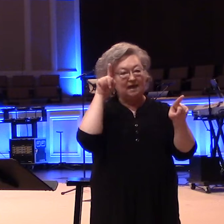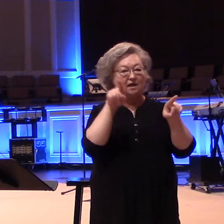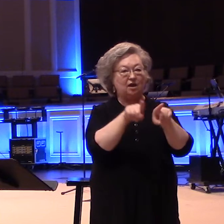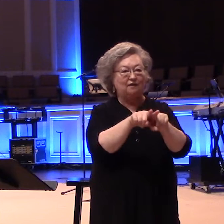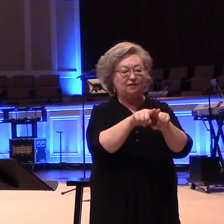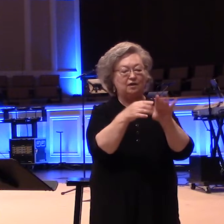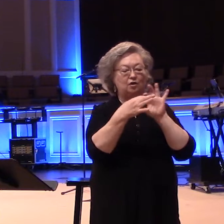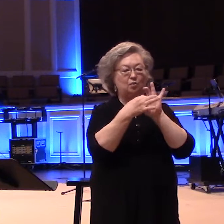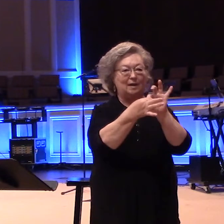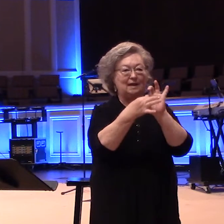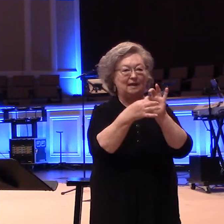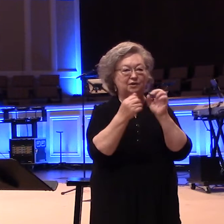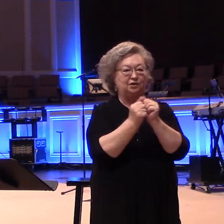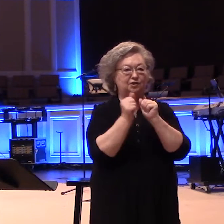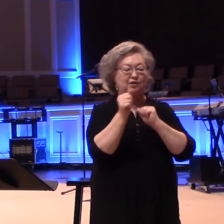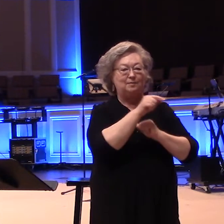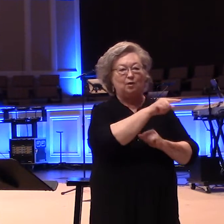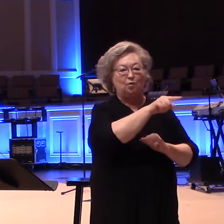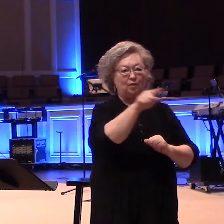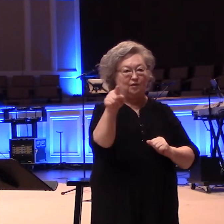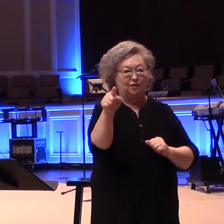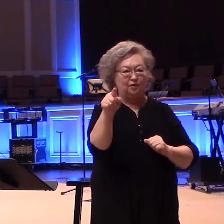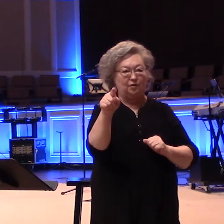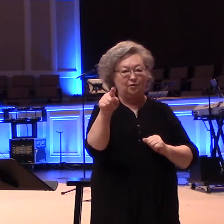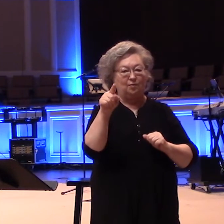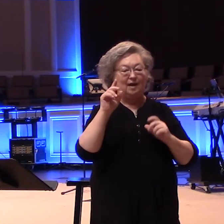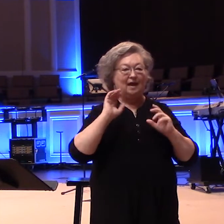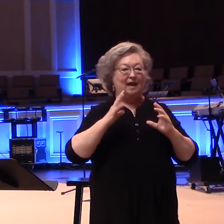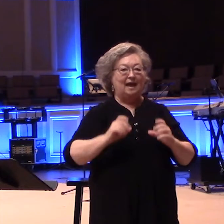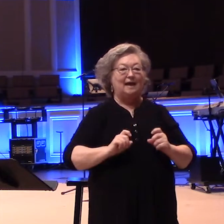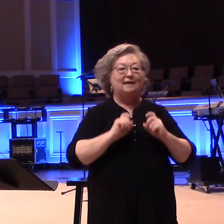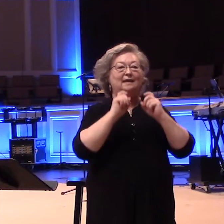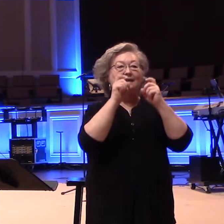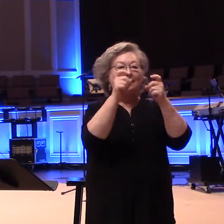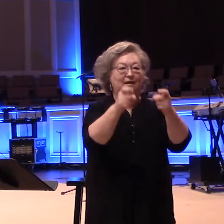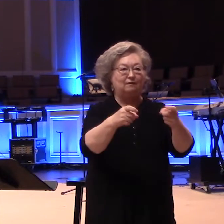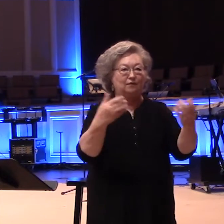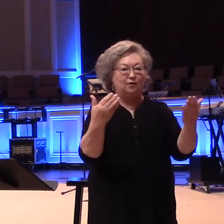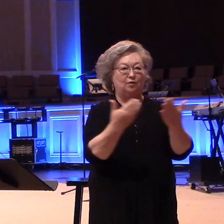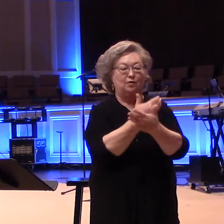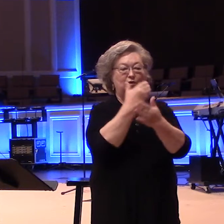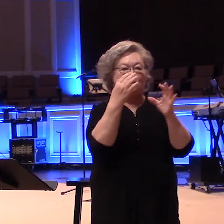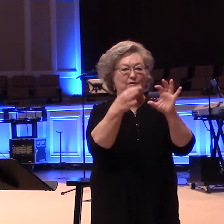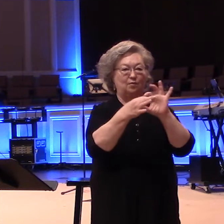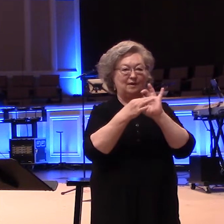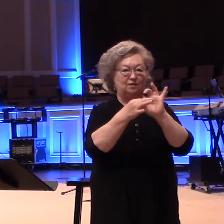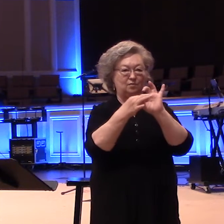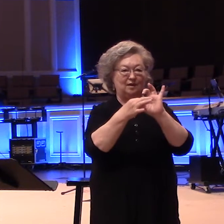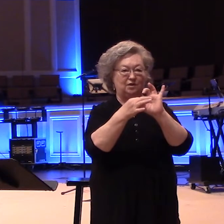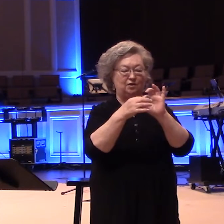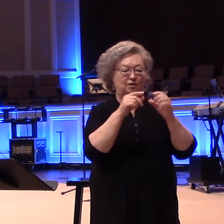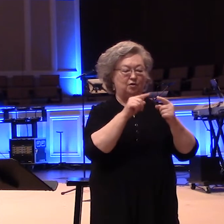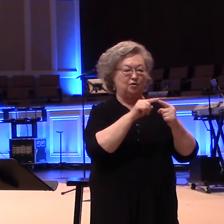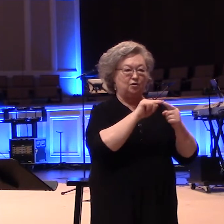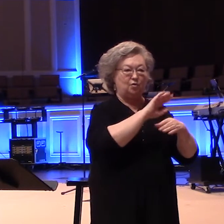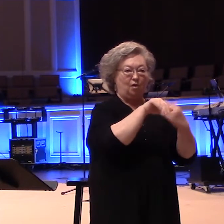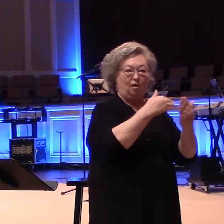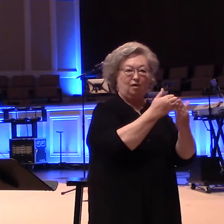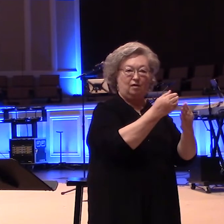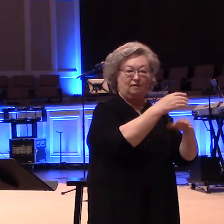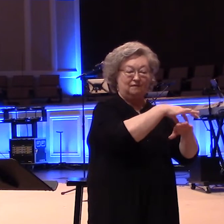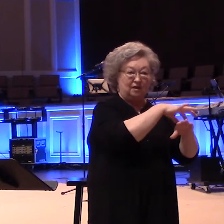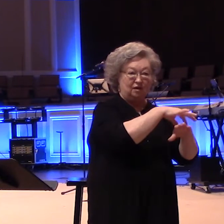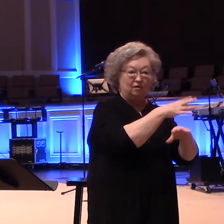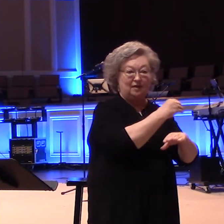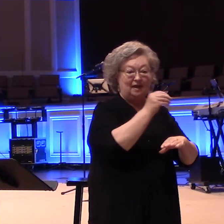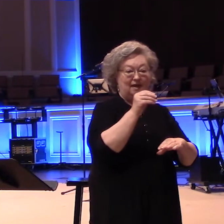include you in what he's up to in bringing restoration to you and all the earth through us, his people. And so I'm